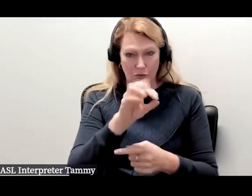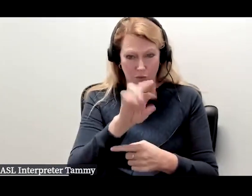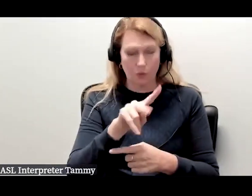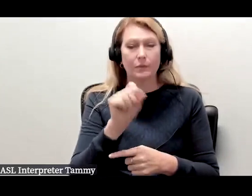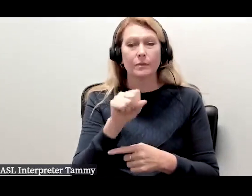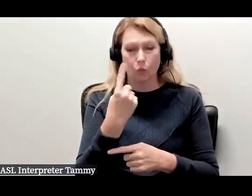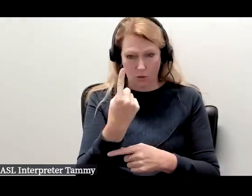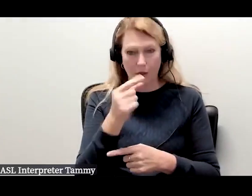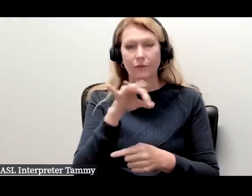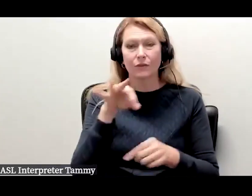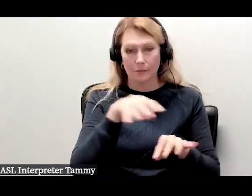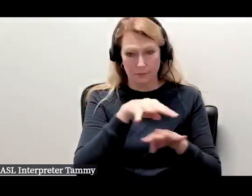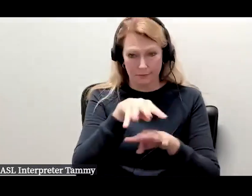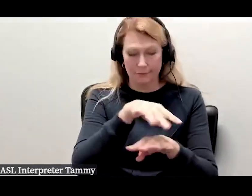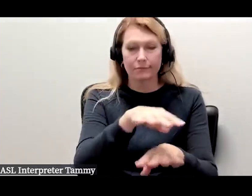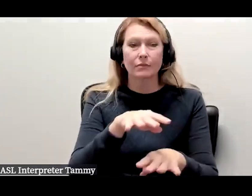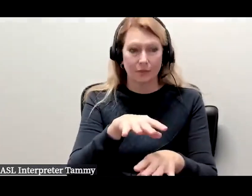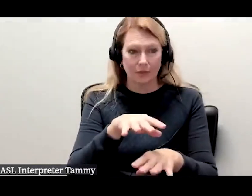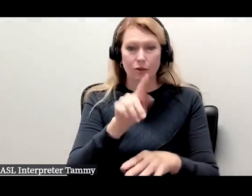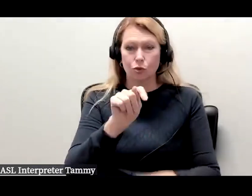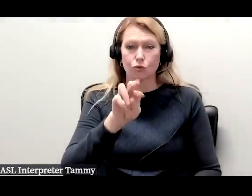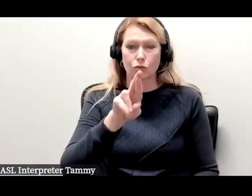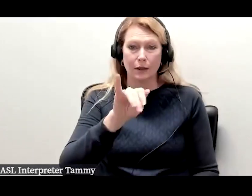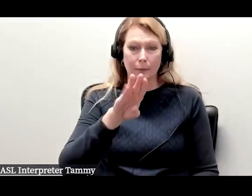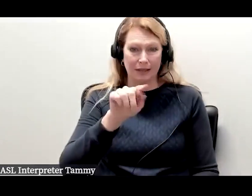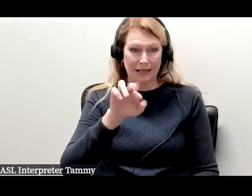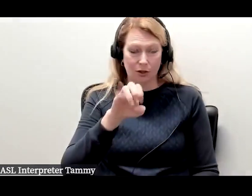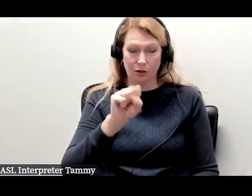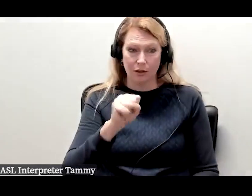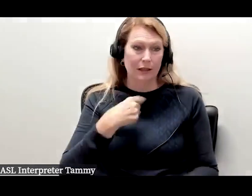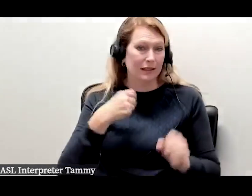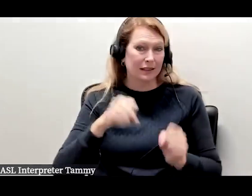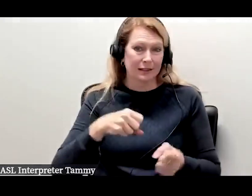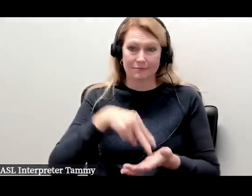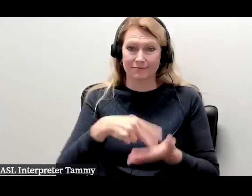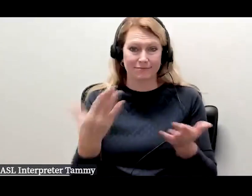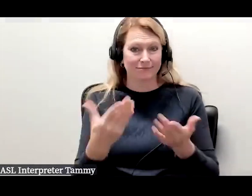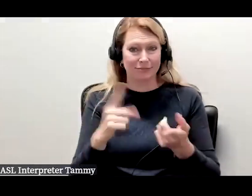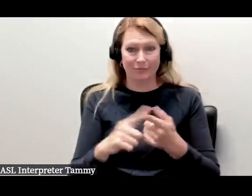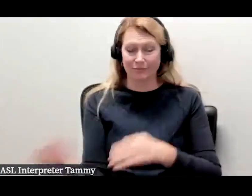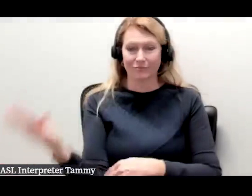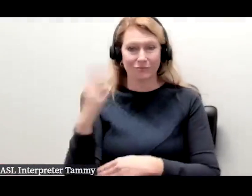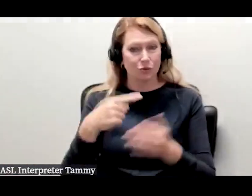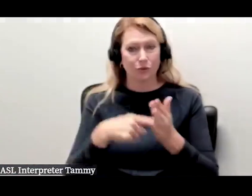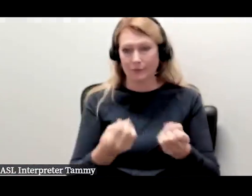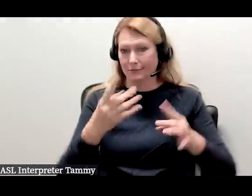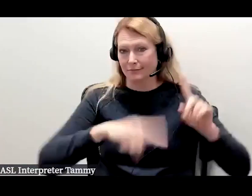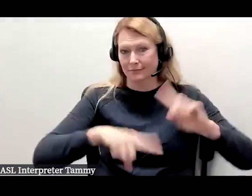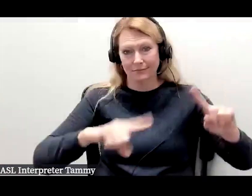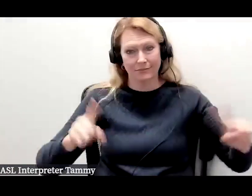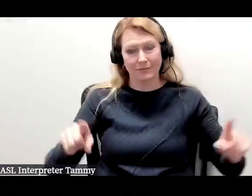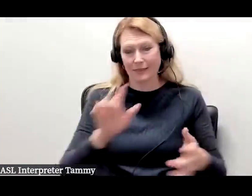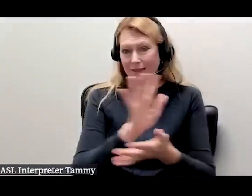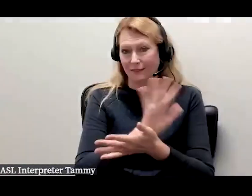the reservoir at North Fork. And I could stand here until dinner time and show you various videos and